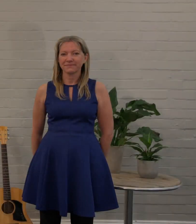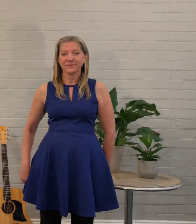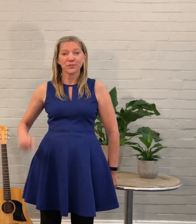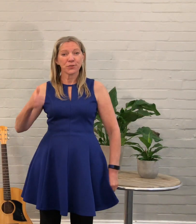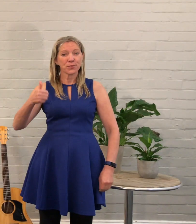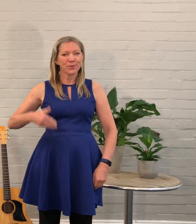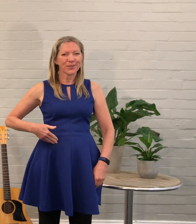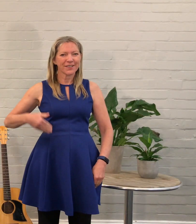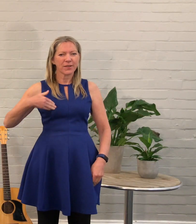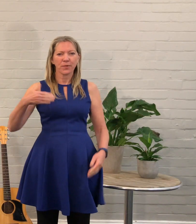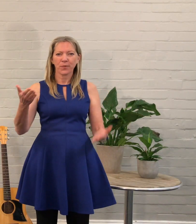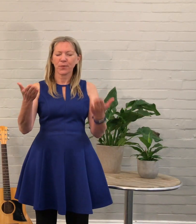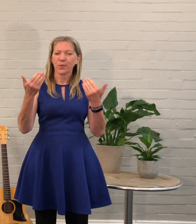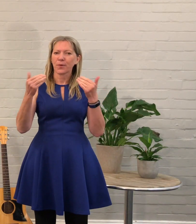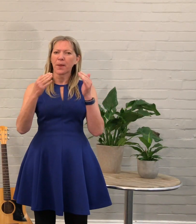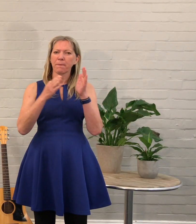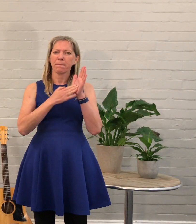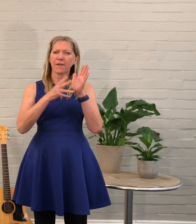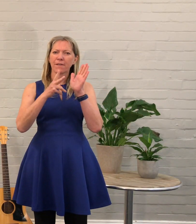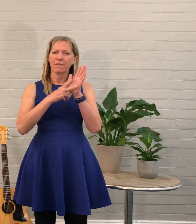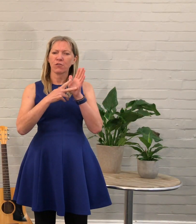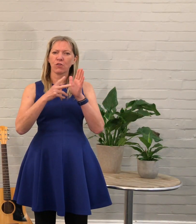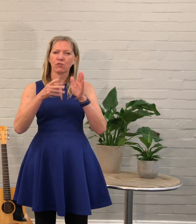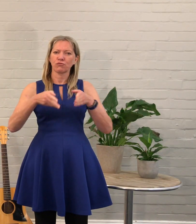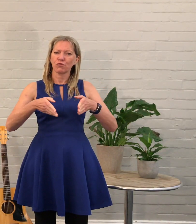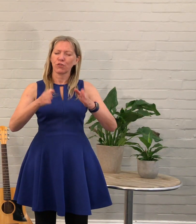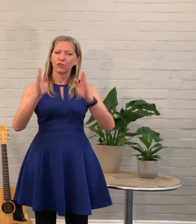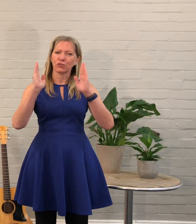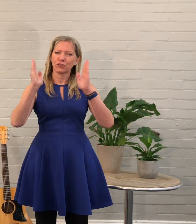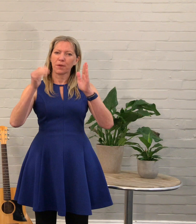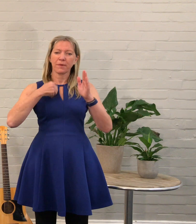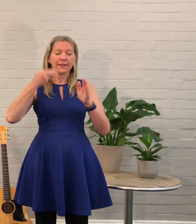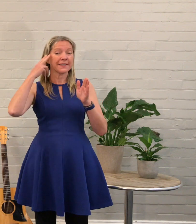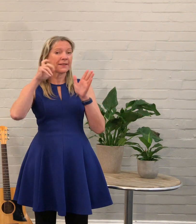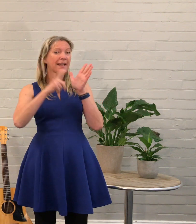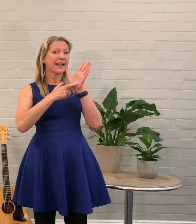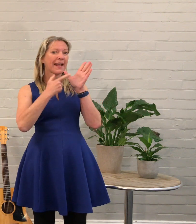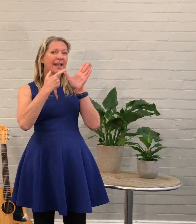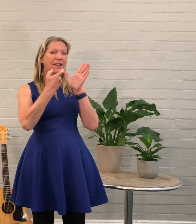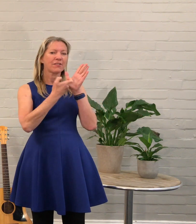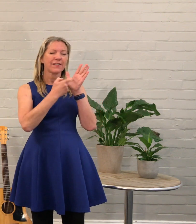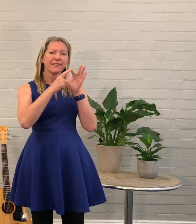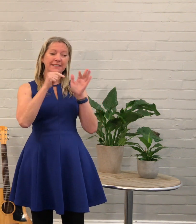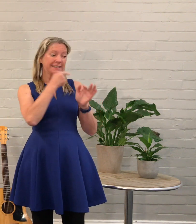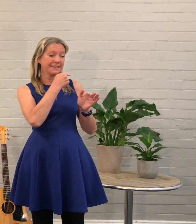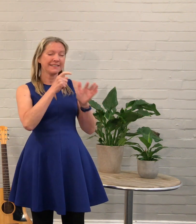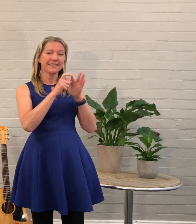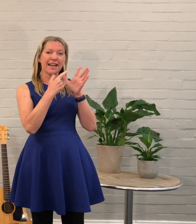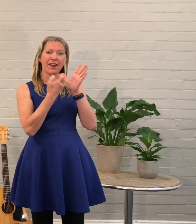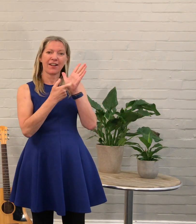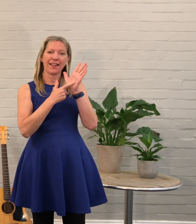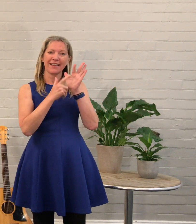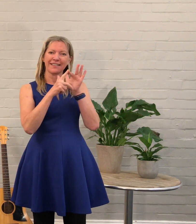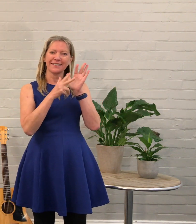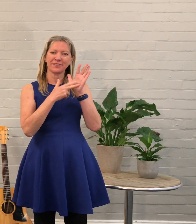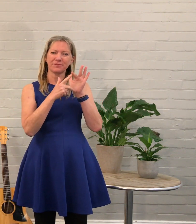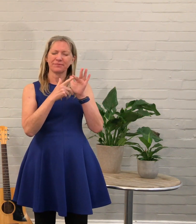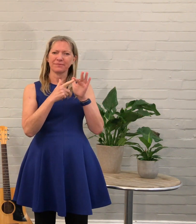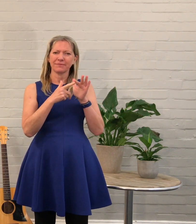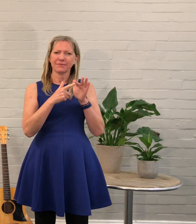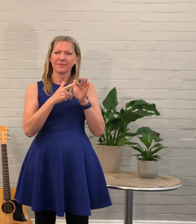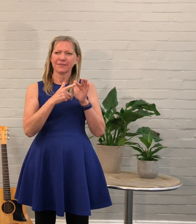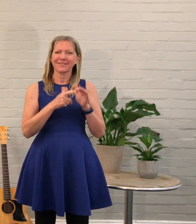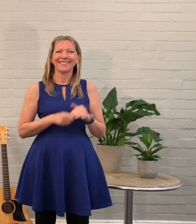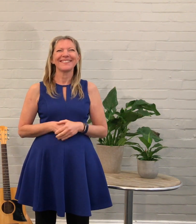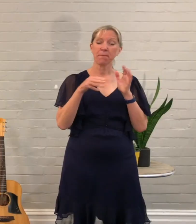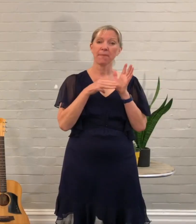Good morning and welcome to Marrickville Road Church. My name's Claire and this is Darlene. I've already forgotten what I'm going